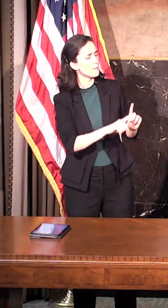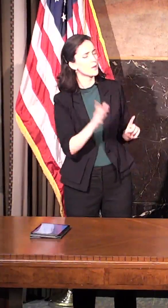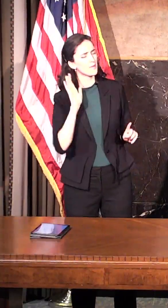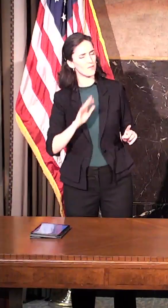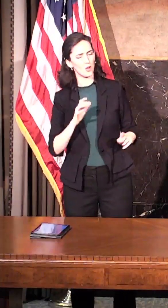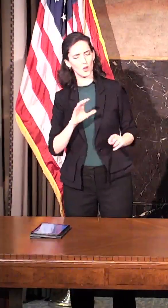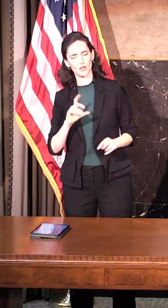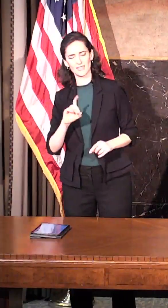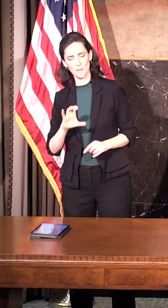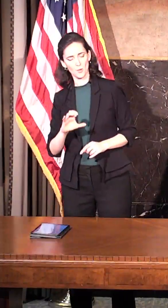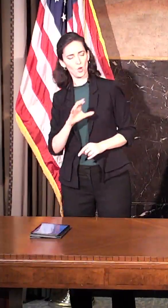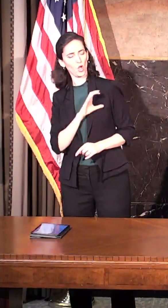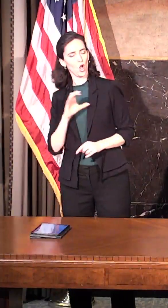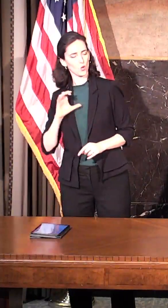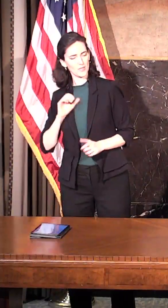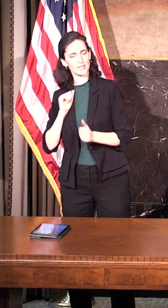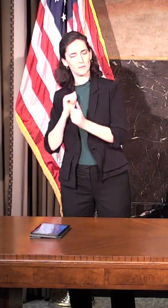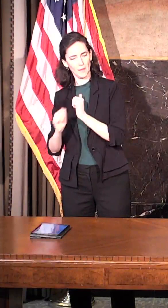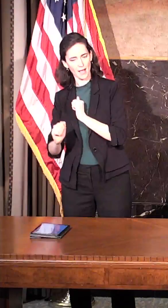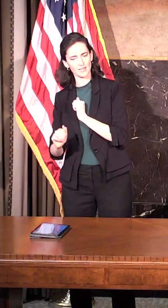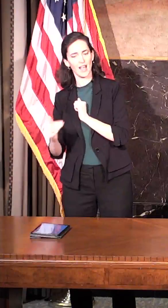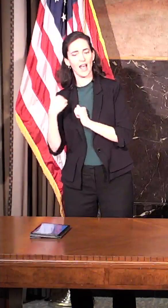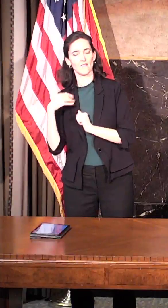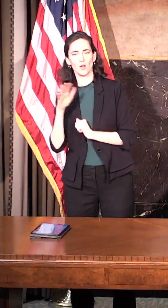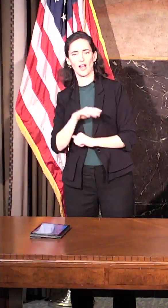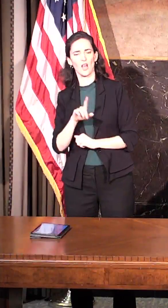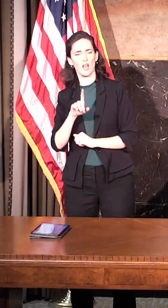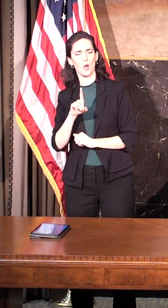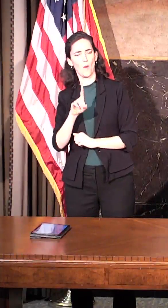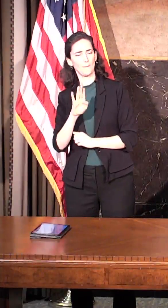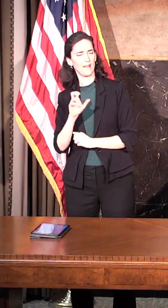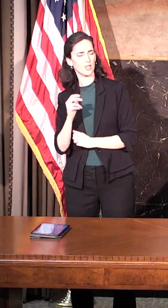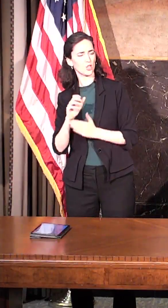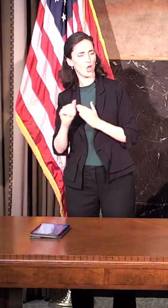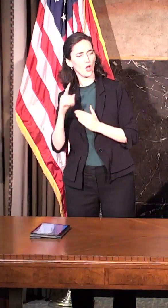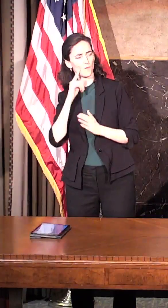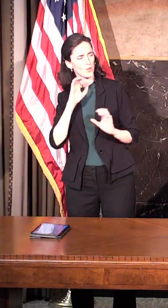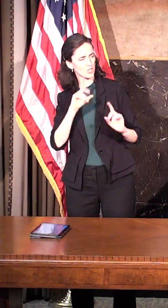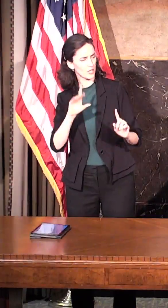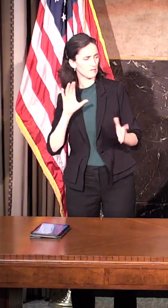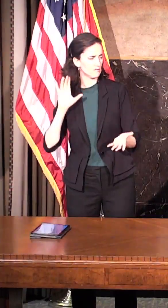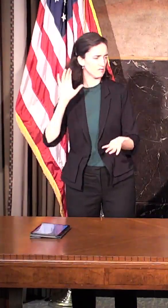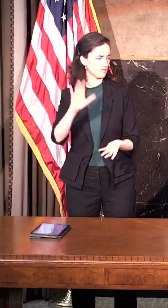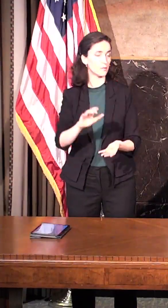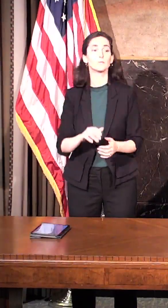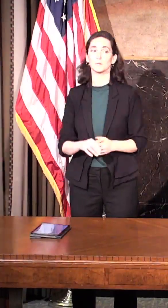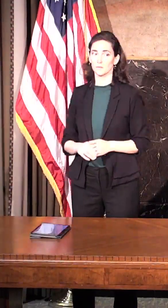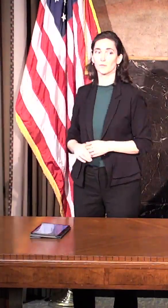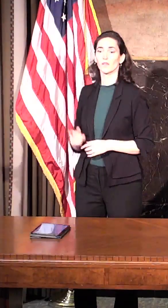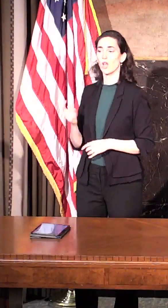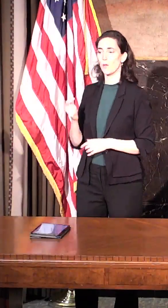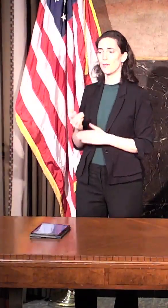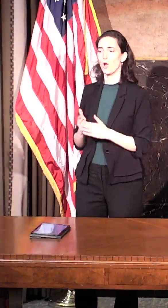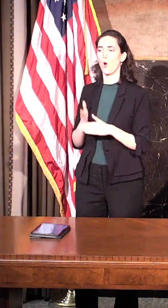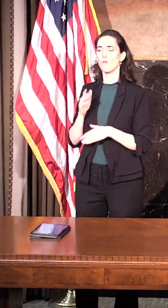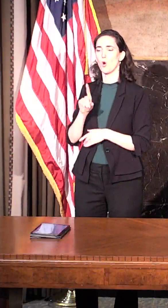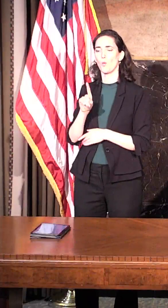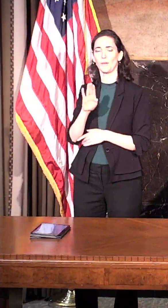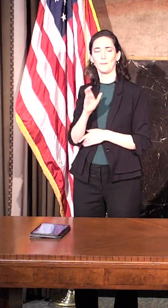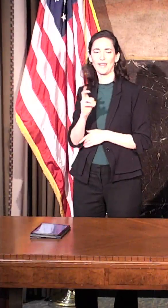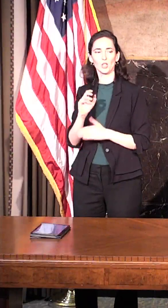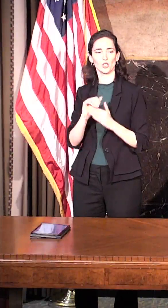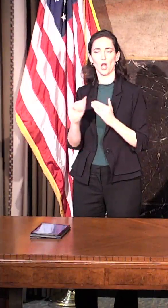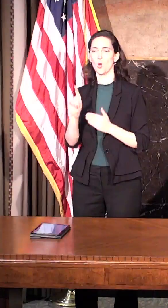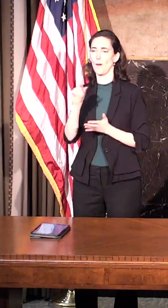passed in December that had like $1 billion for education, for example. Yeah, I didn't know some of that. and so we have a little over $1 billion for K through 12 education. We